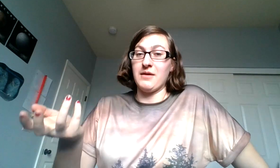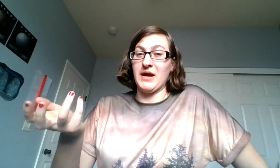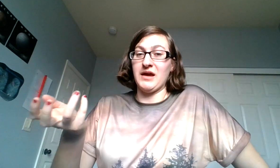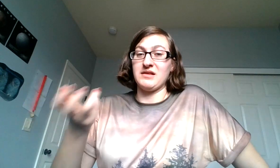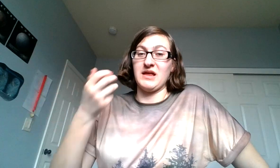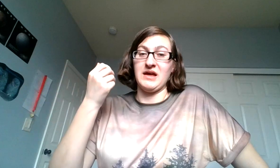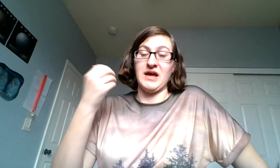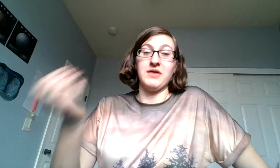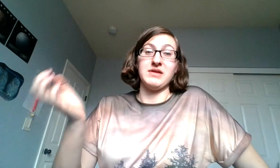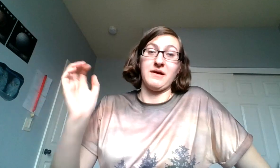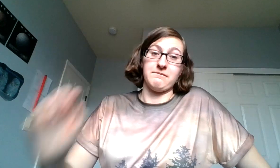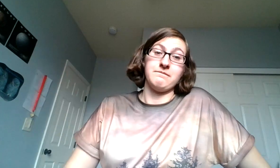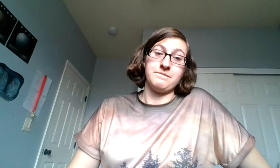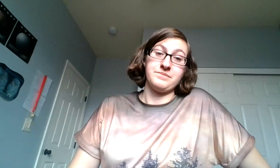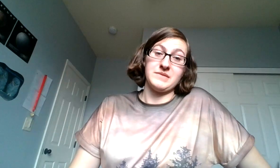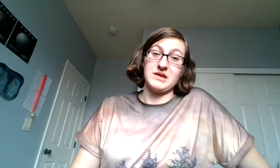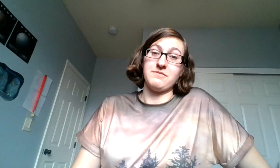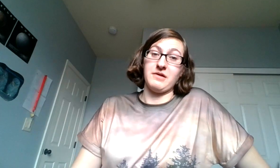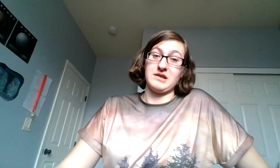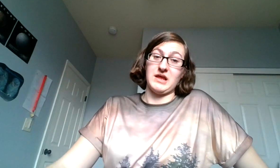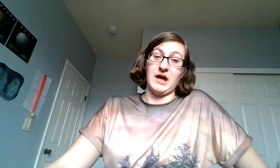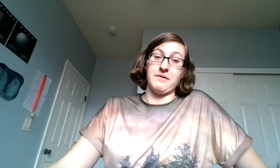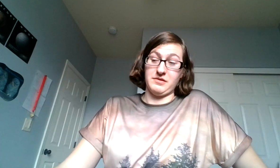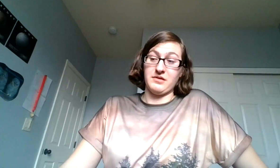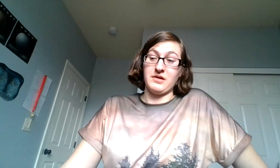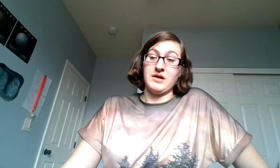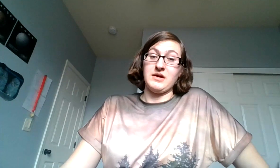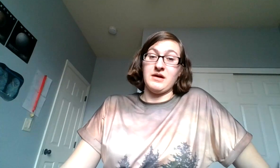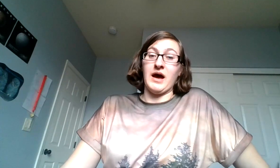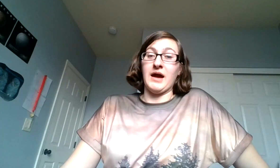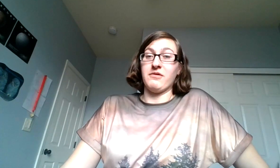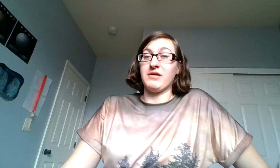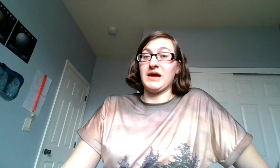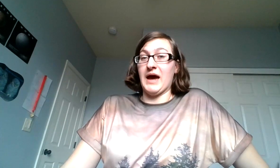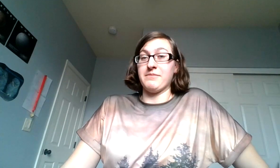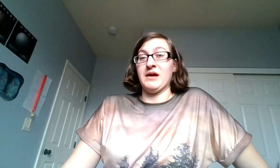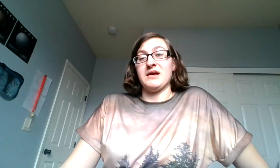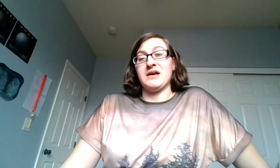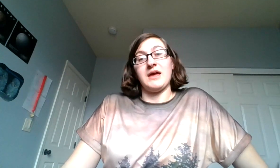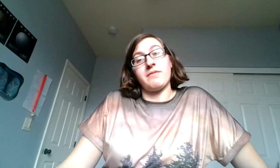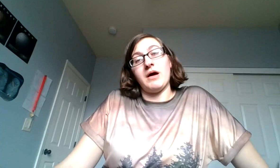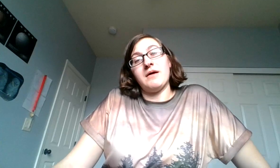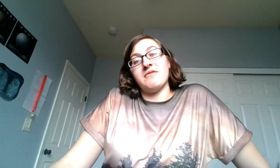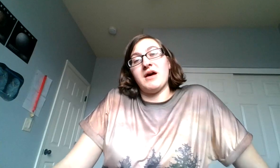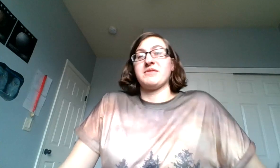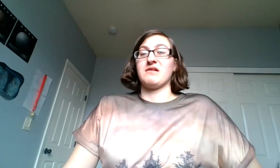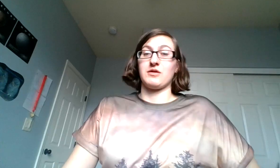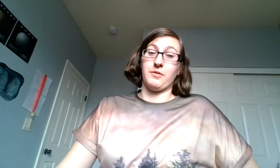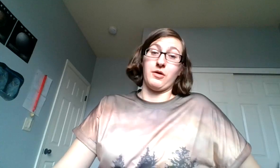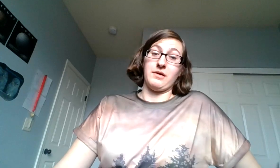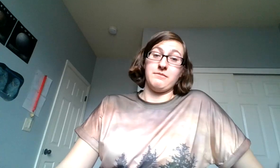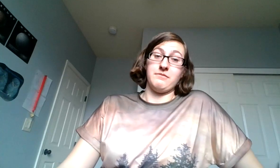animes, everything, different stuff. I'm really happy. Give a lot of love and support for